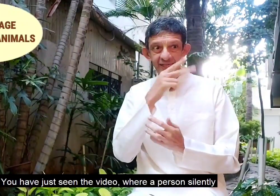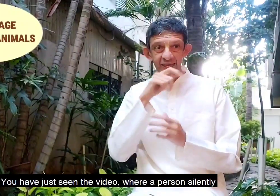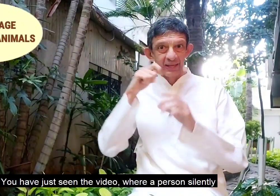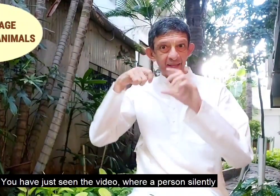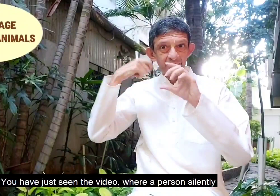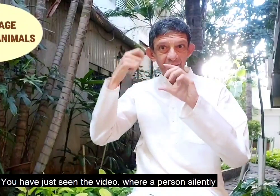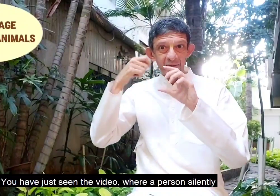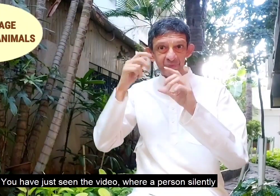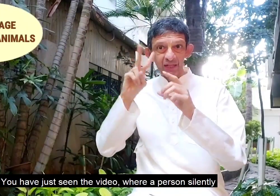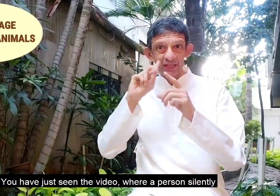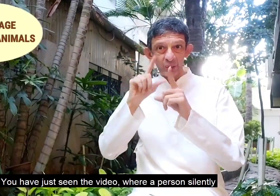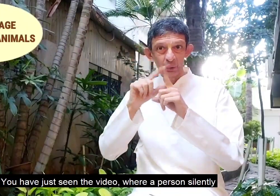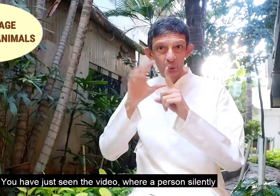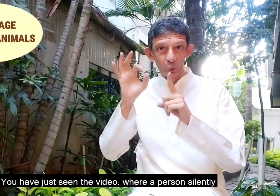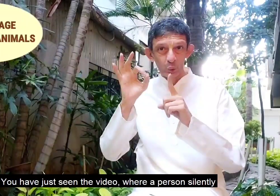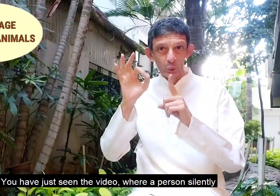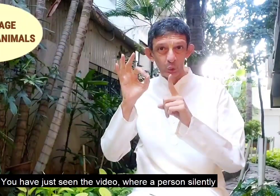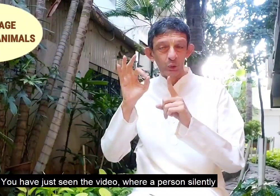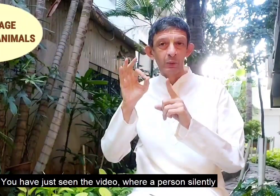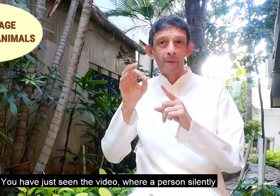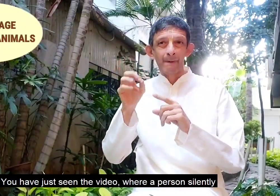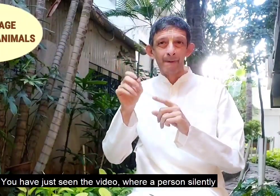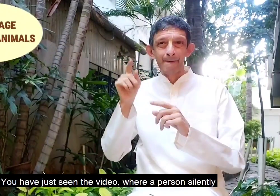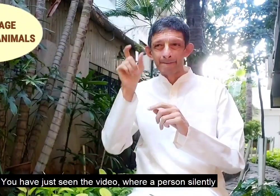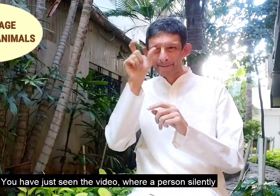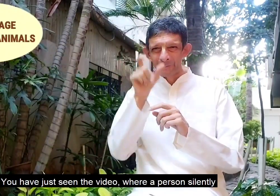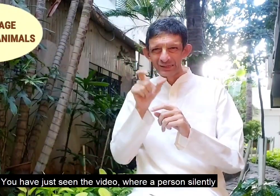You have just seen the video, where a person silently